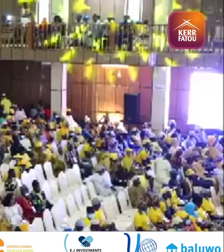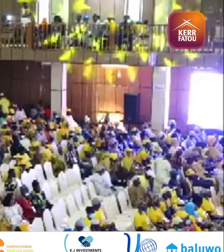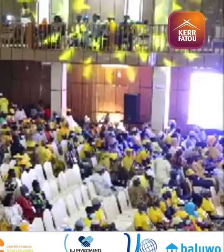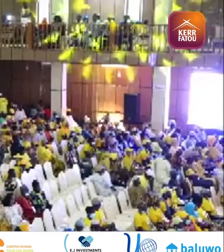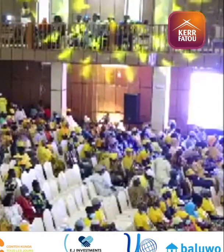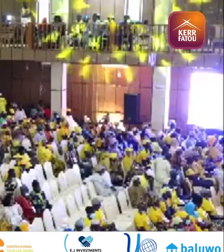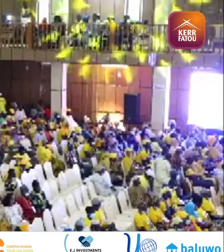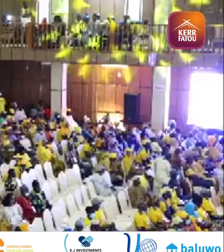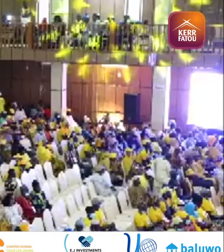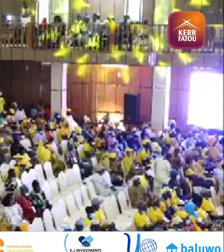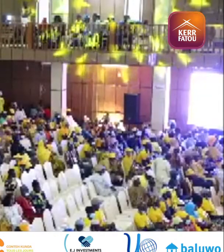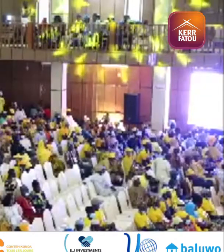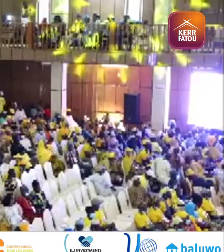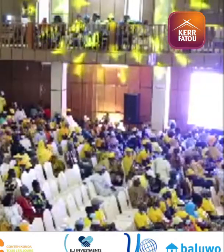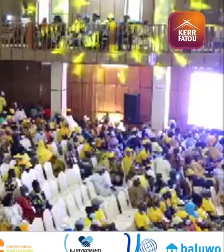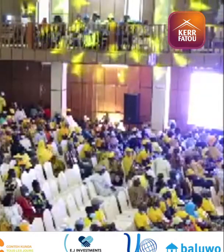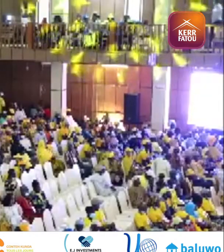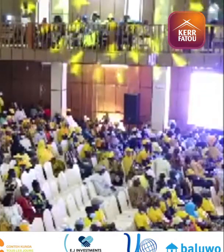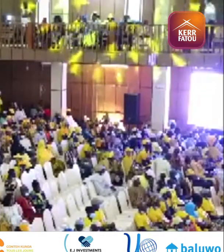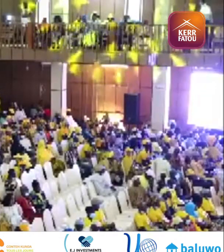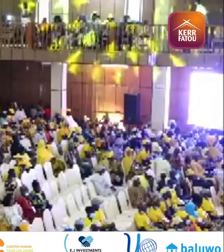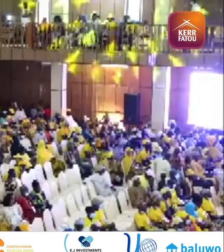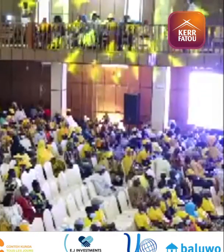distribute the